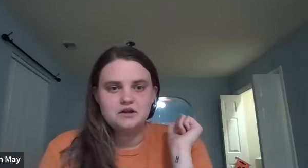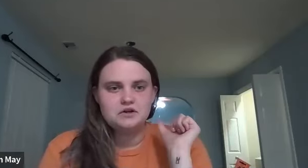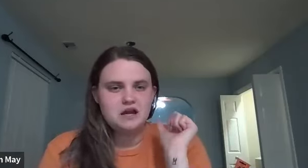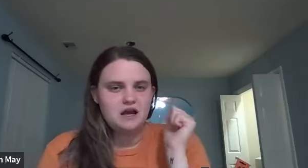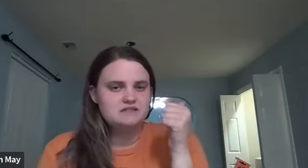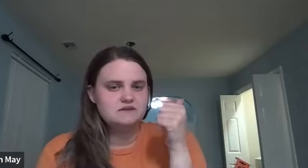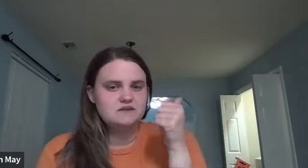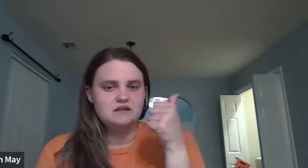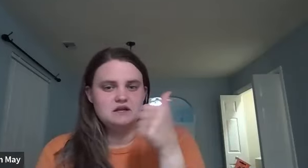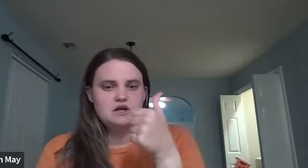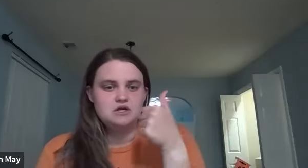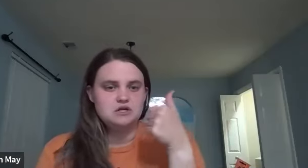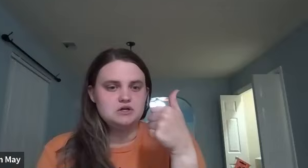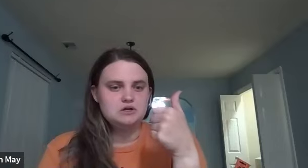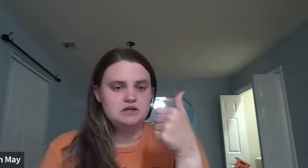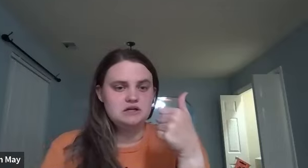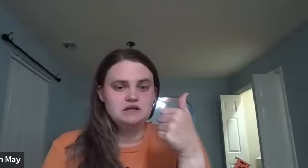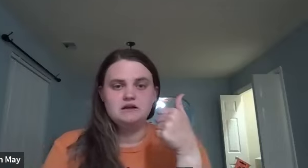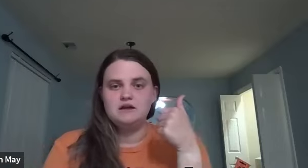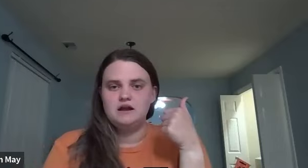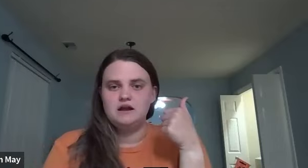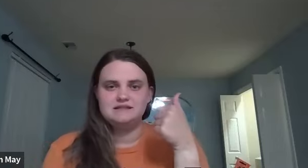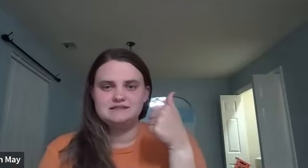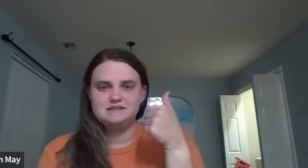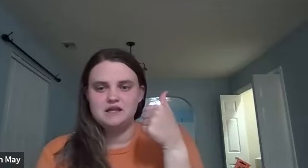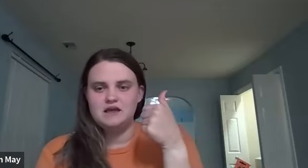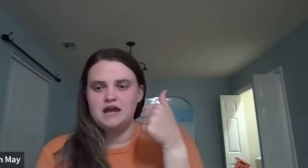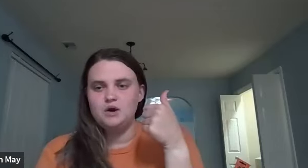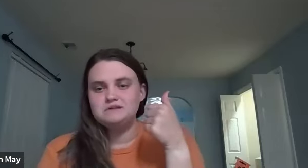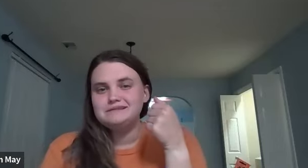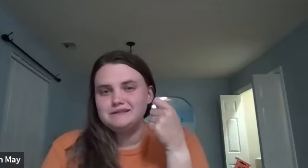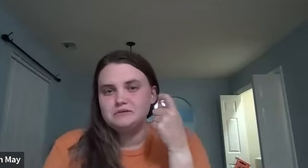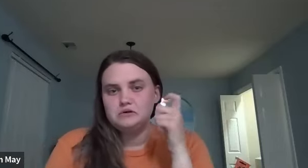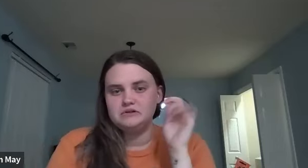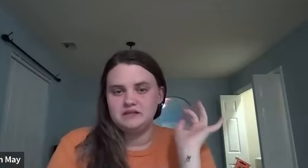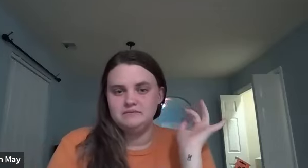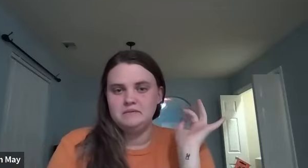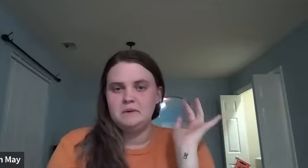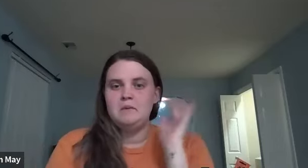You guys feeling good? Because I know it's a little early,